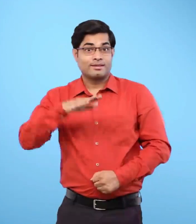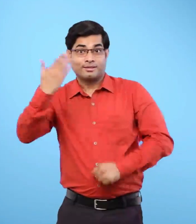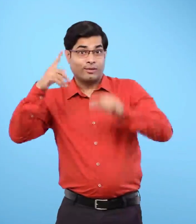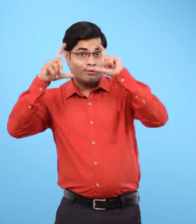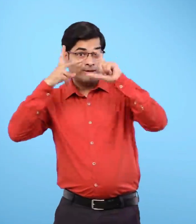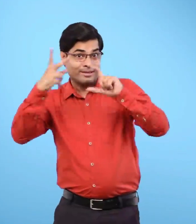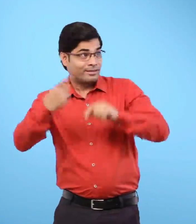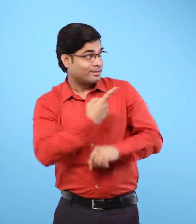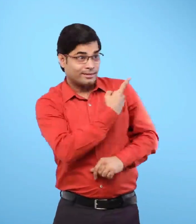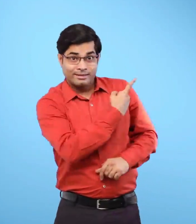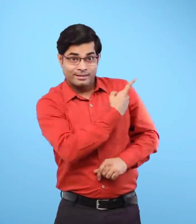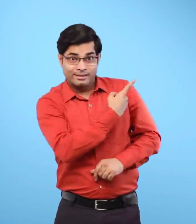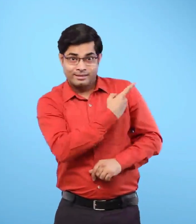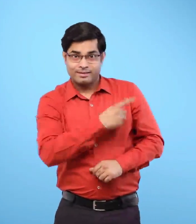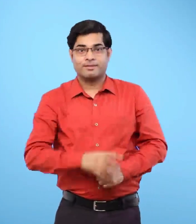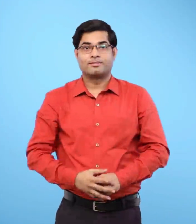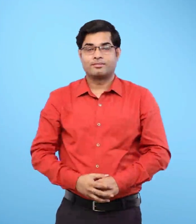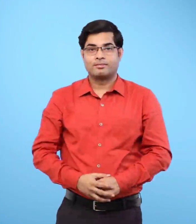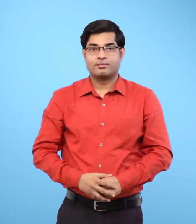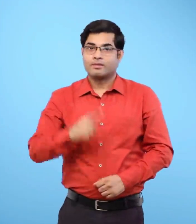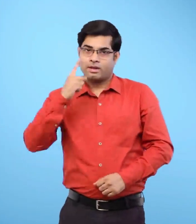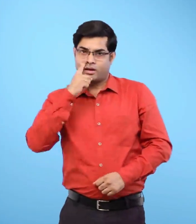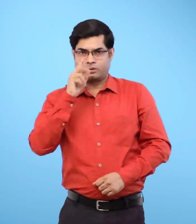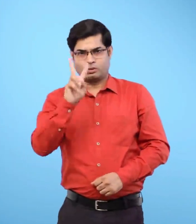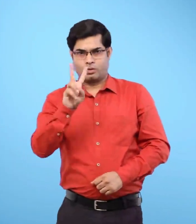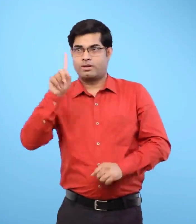Picture 2 shows 2 girls talking to each other.